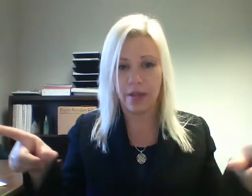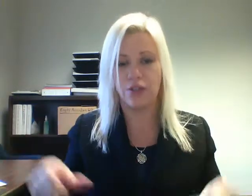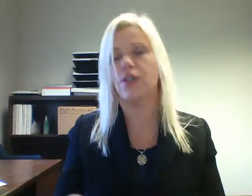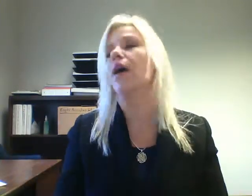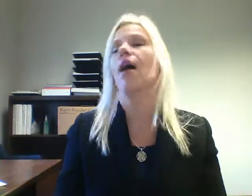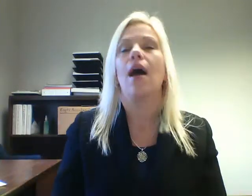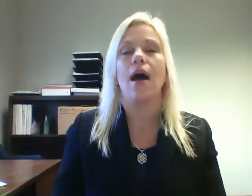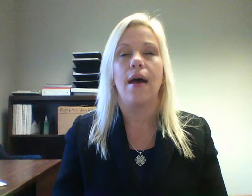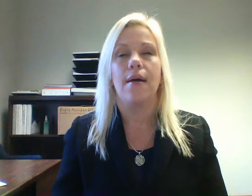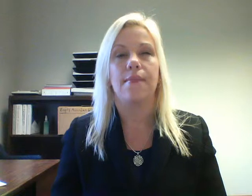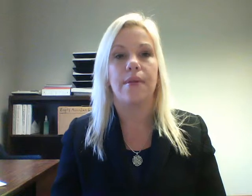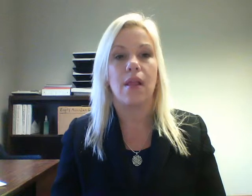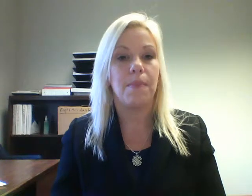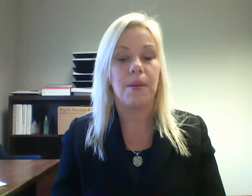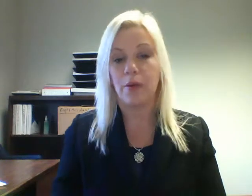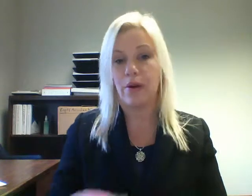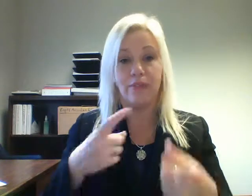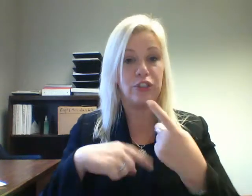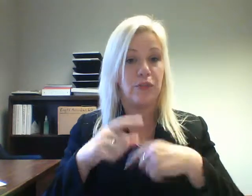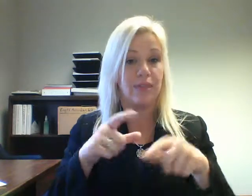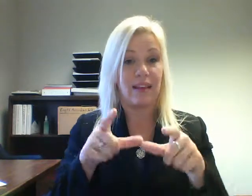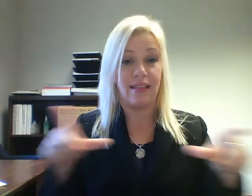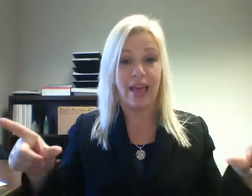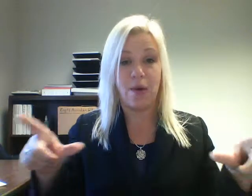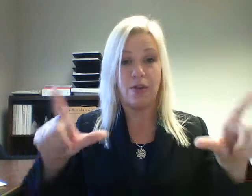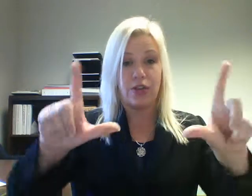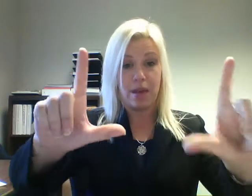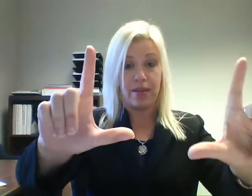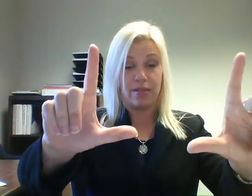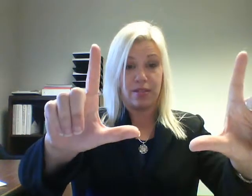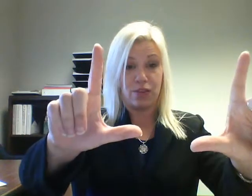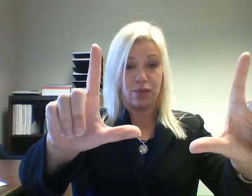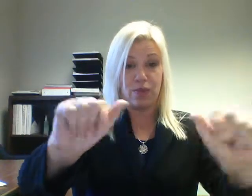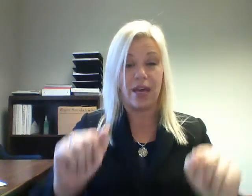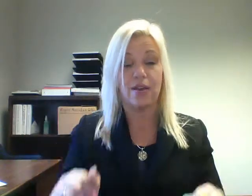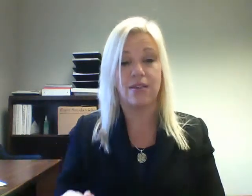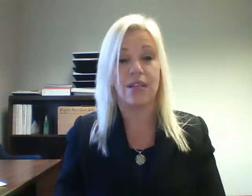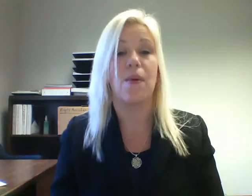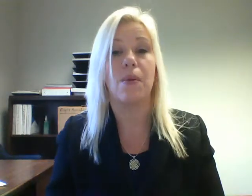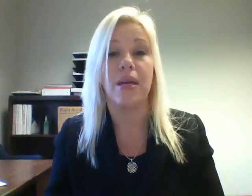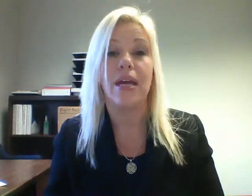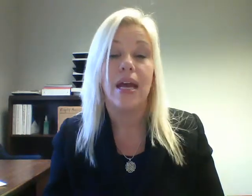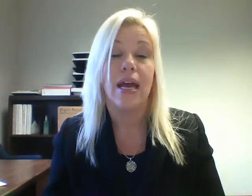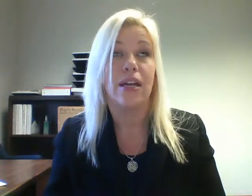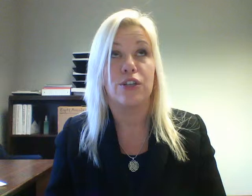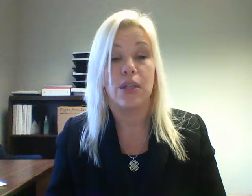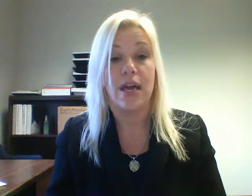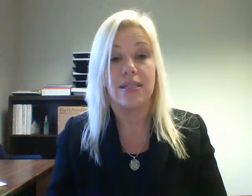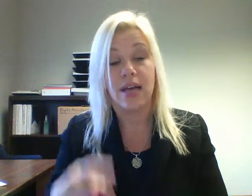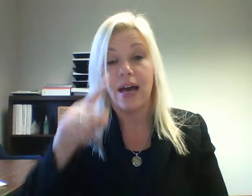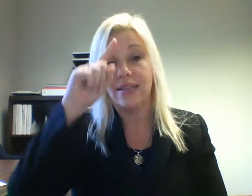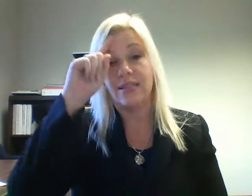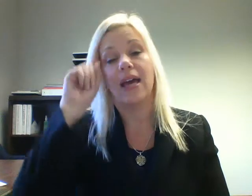language. But a lot of people aren't even doing sign language now because it starts with L's, and that would be initialized signs,